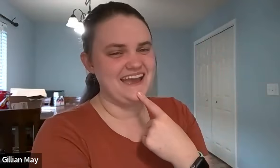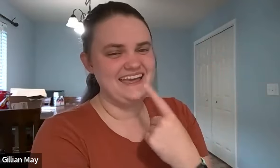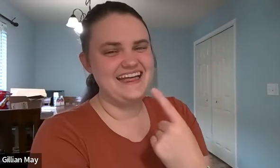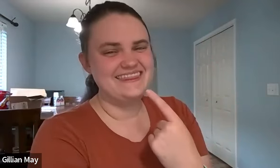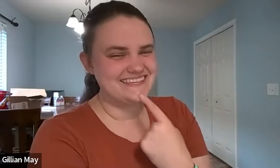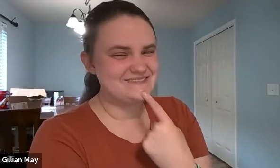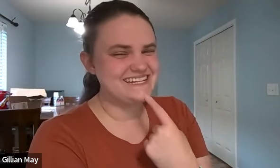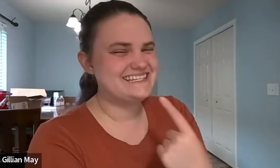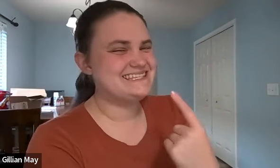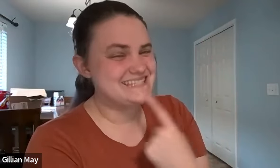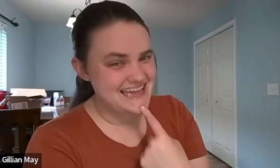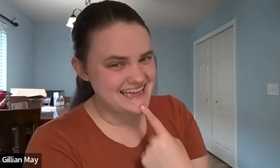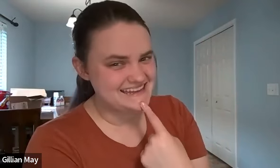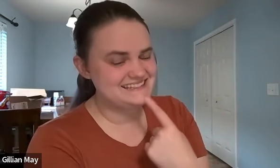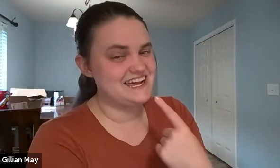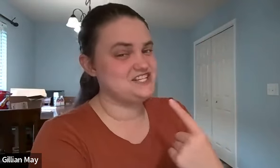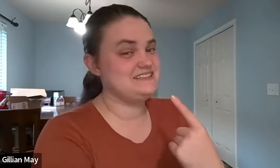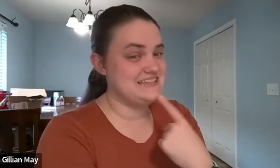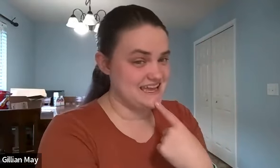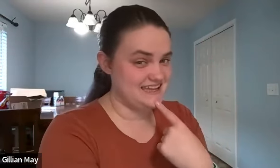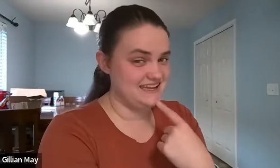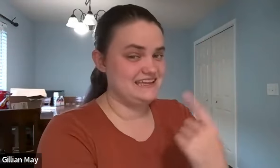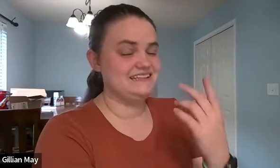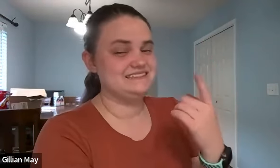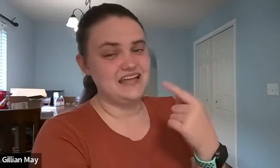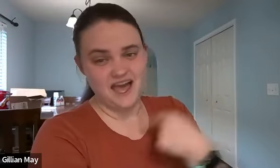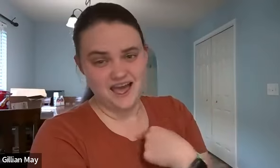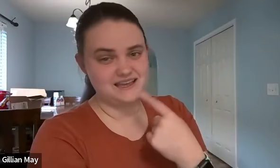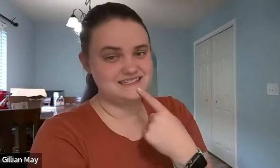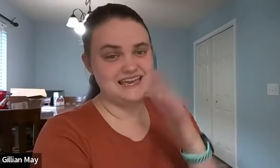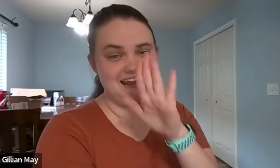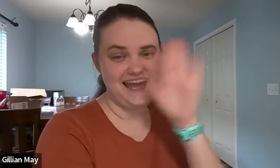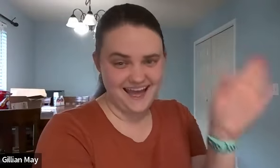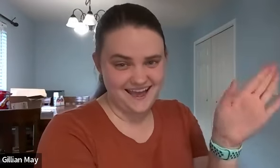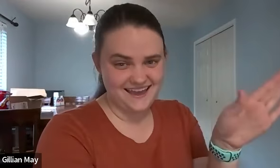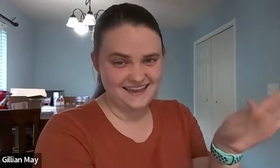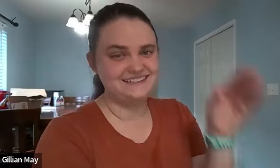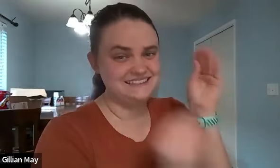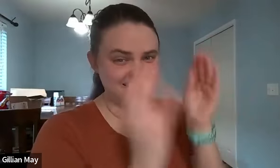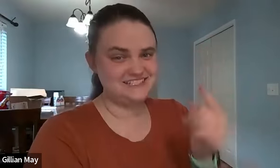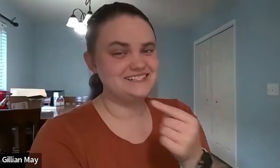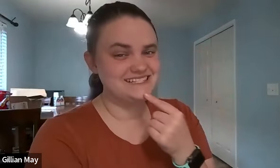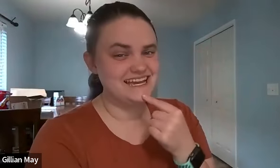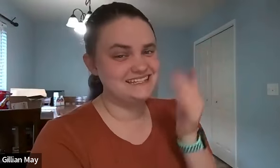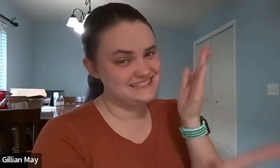Okay, this one is said/say. I said hi. Teacher said